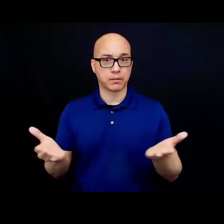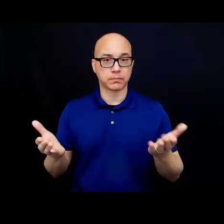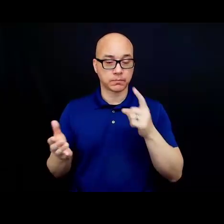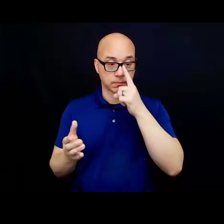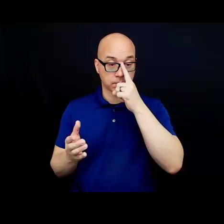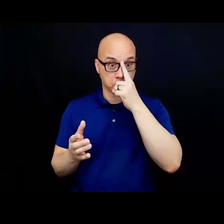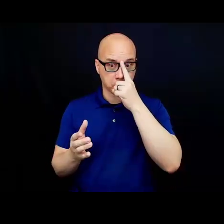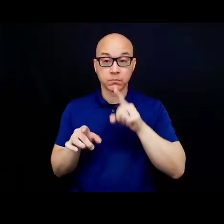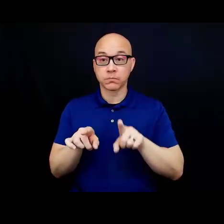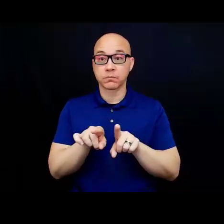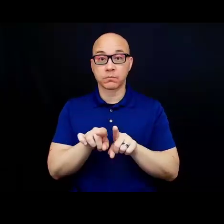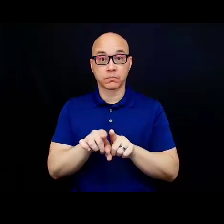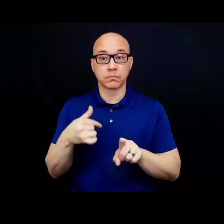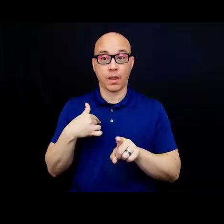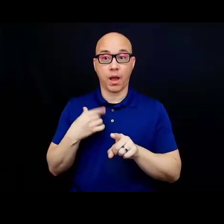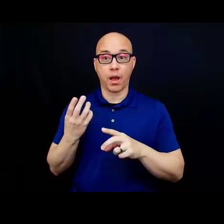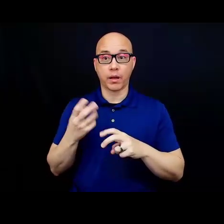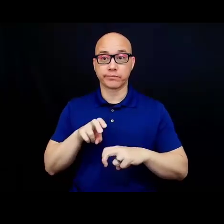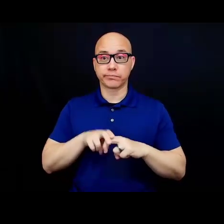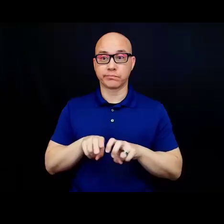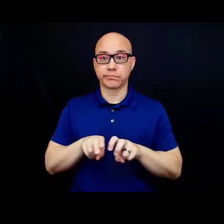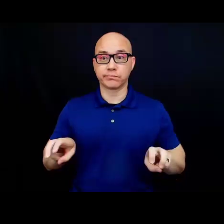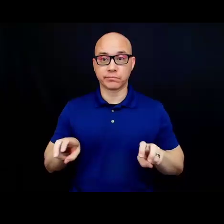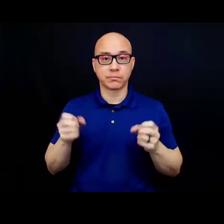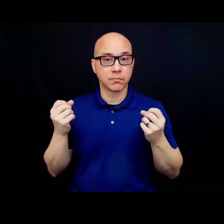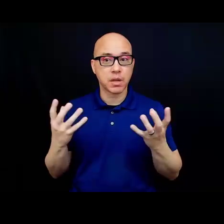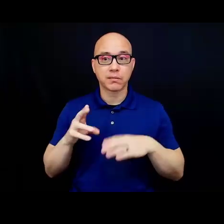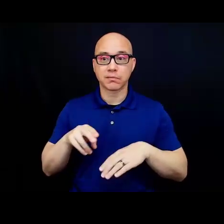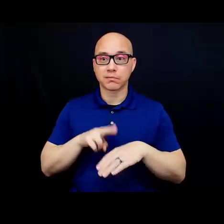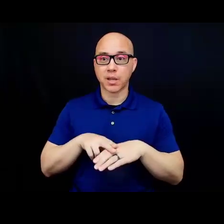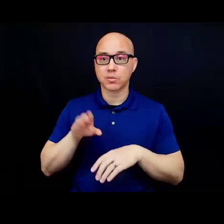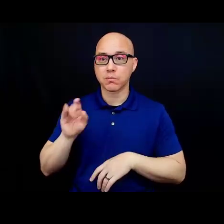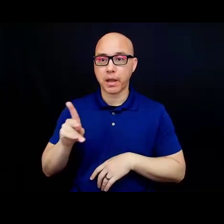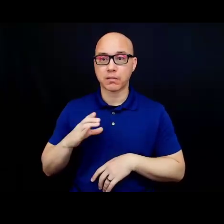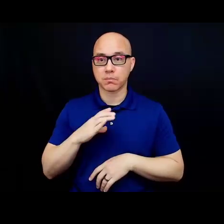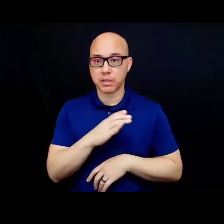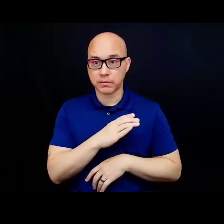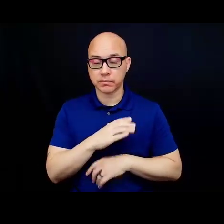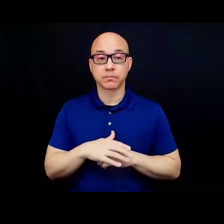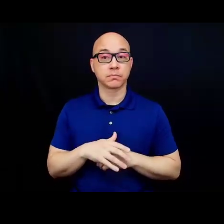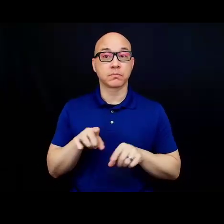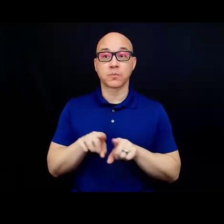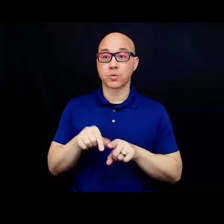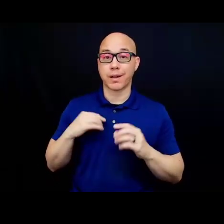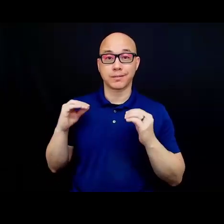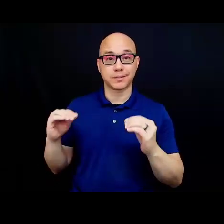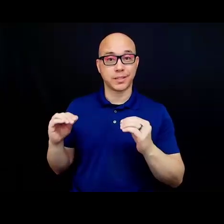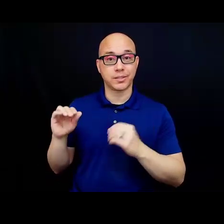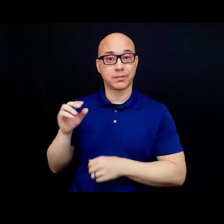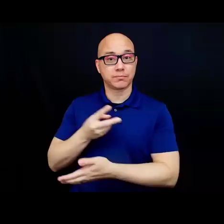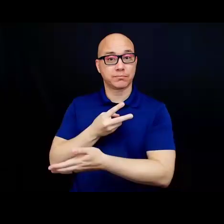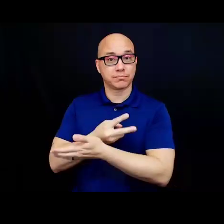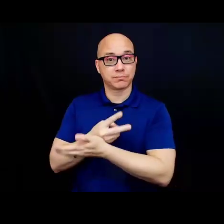several national banking committees. I teach an executive MBA curriculum in